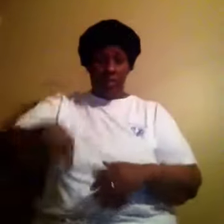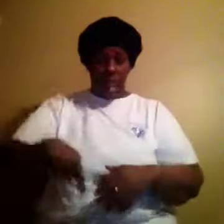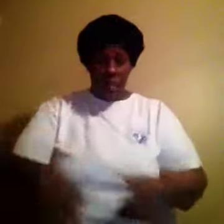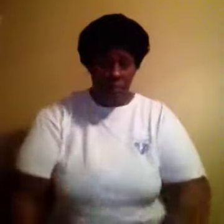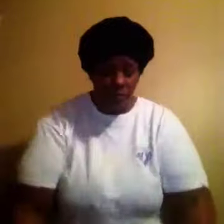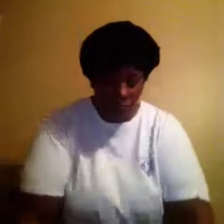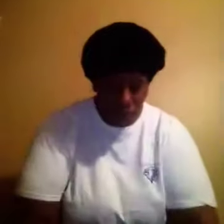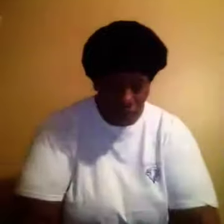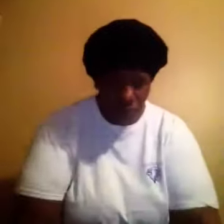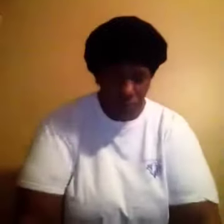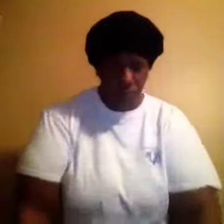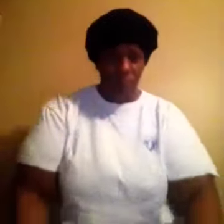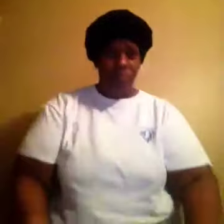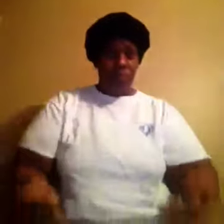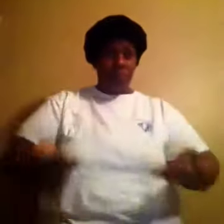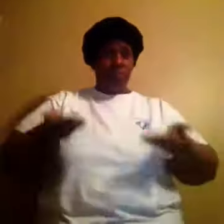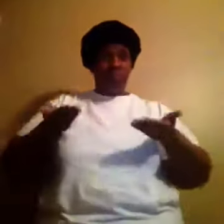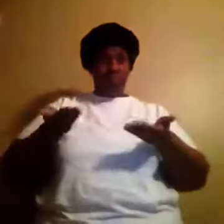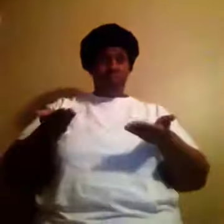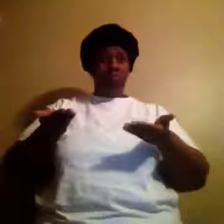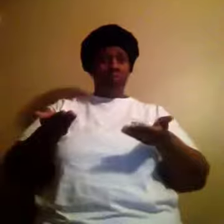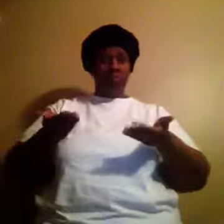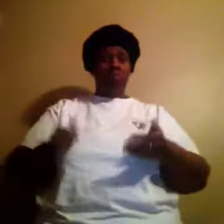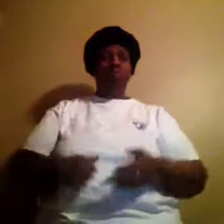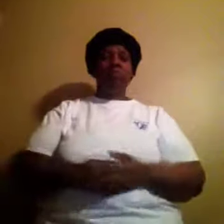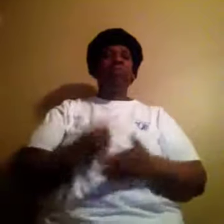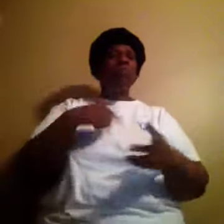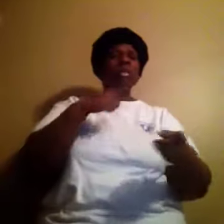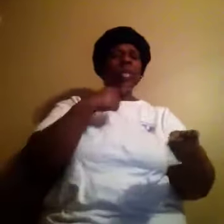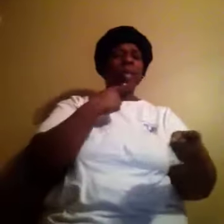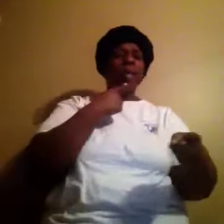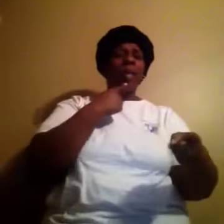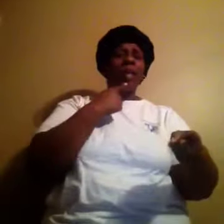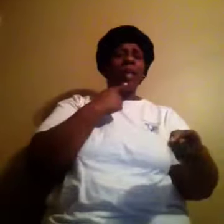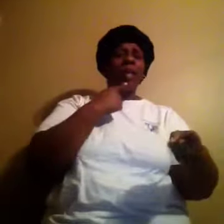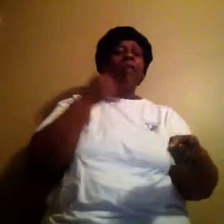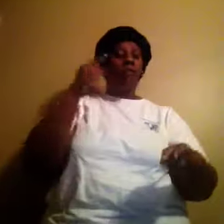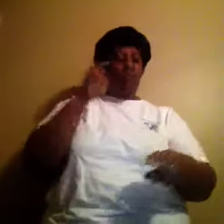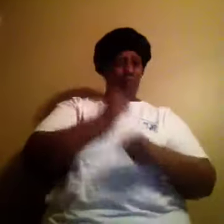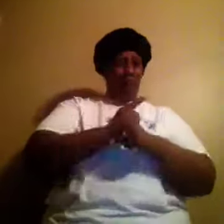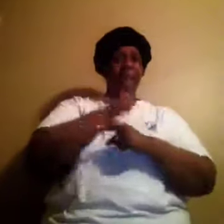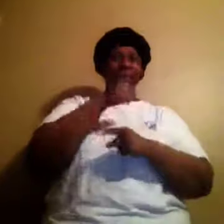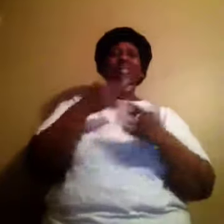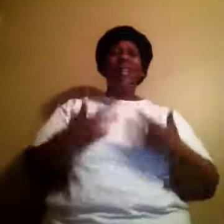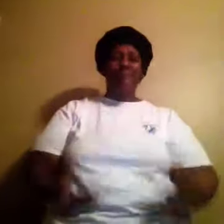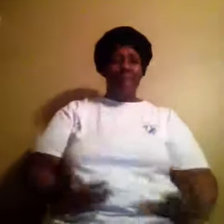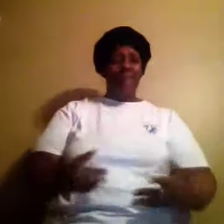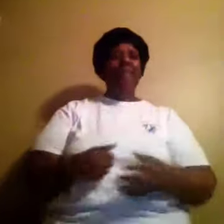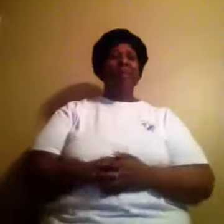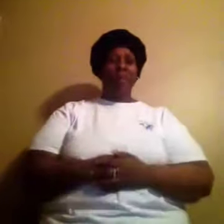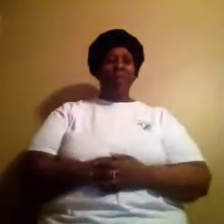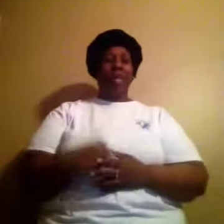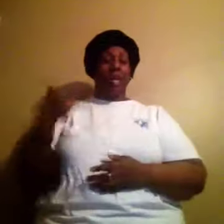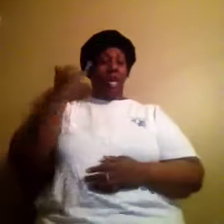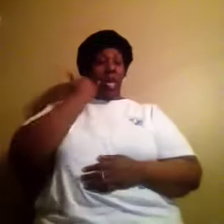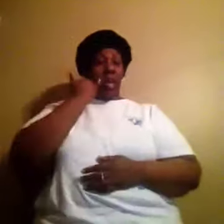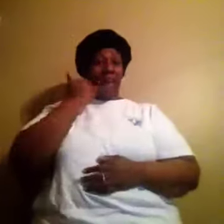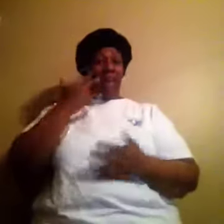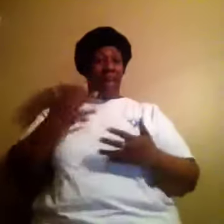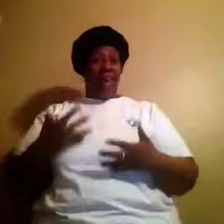right? Okay. What's that? Because it's heavy. It's heavy, exactly. When things are heavy, you